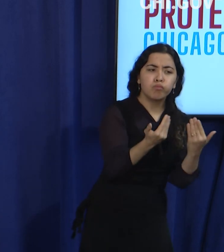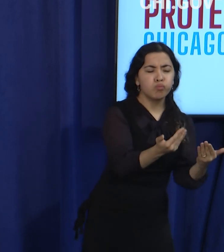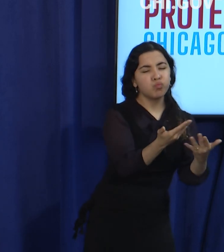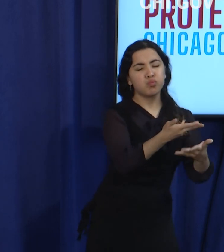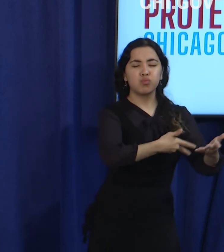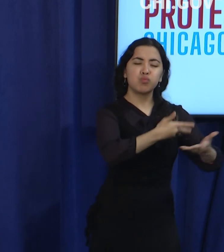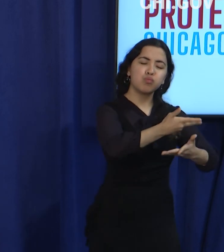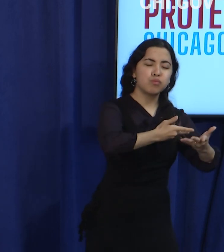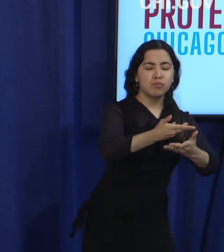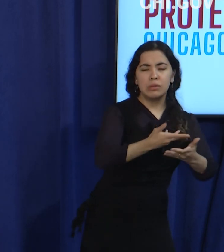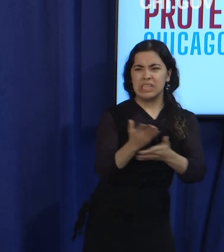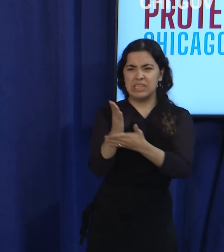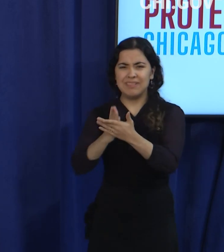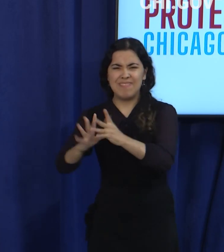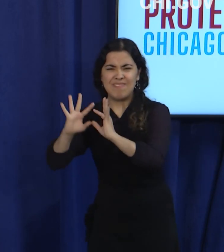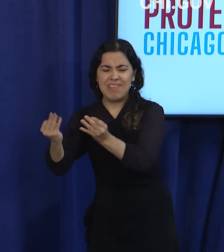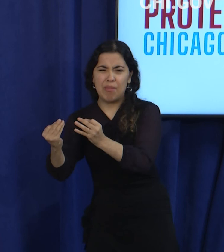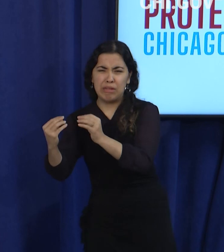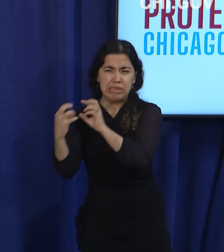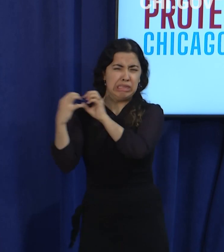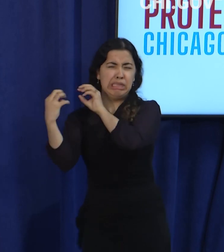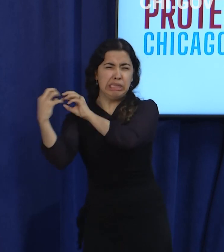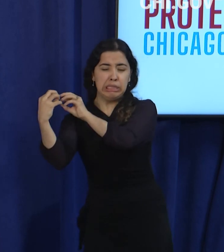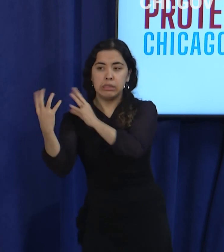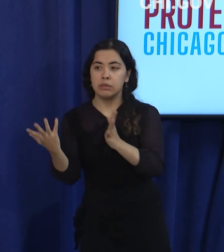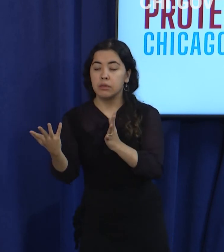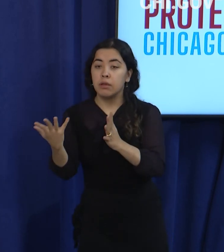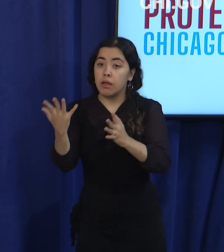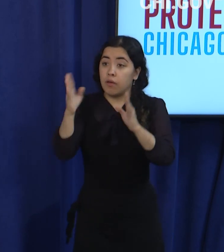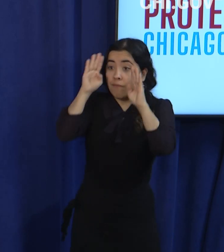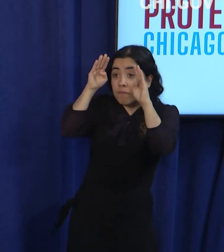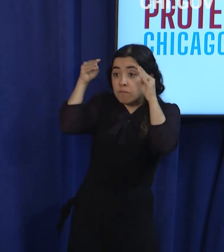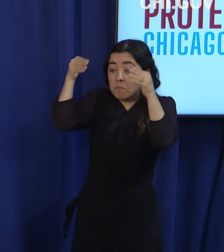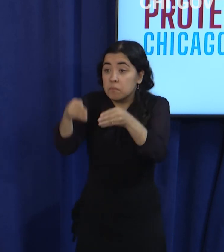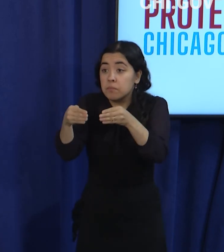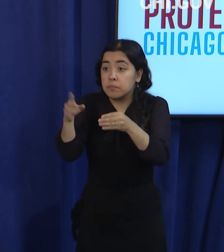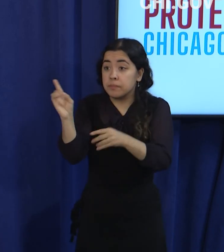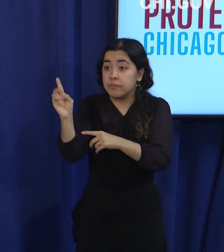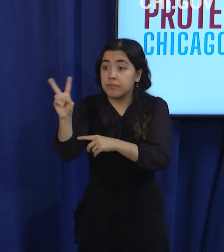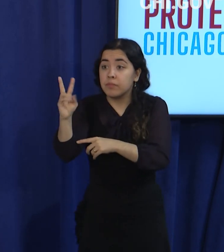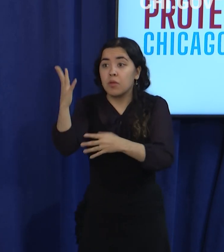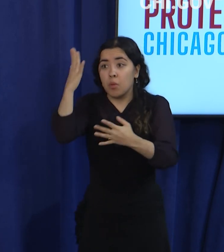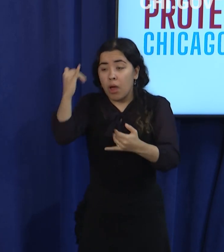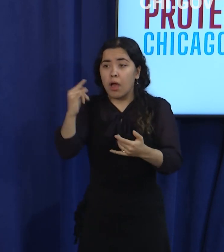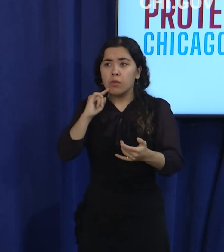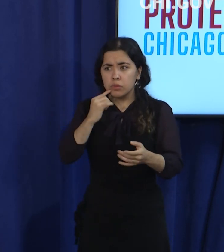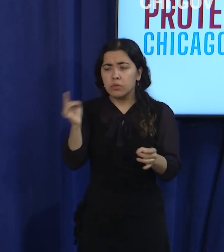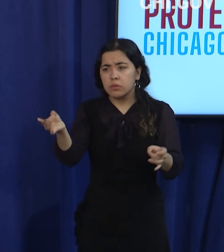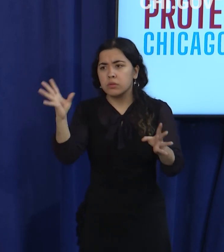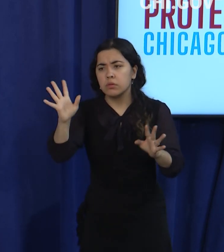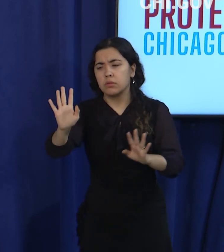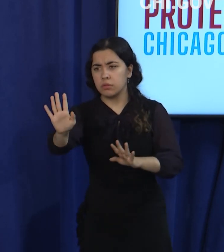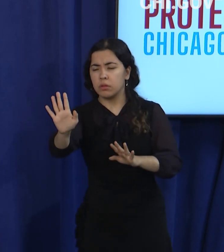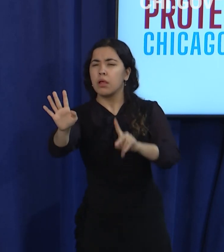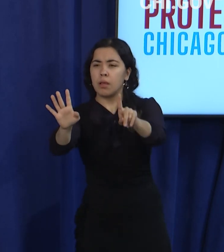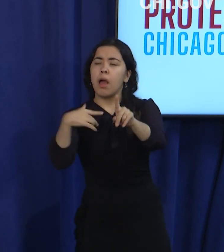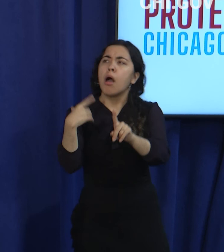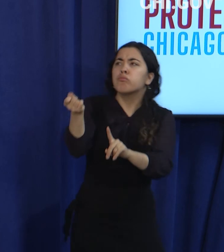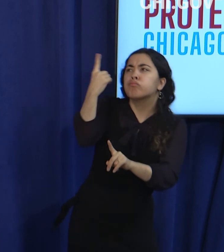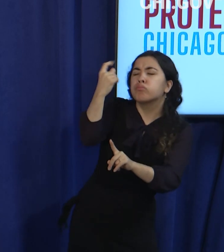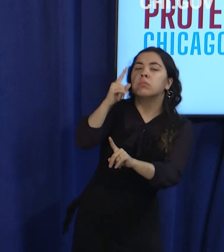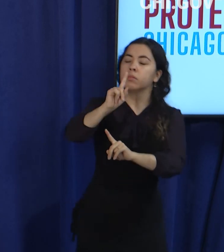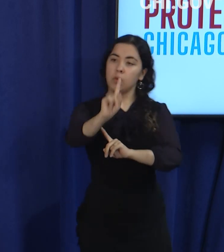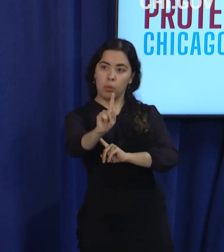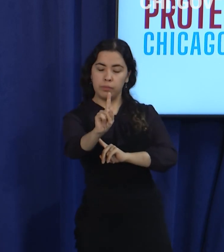we were focused on this issue of domestic violence, because it is very real. No, I understand that. Let me just finish the thought.